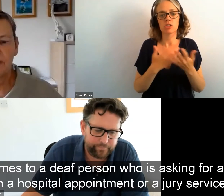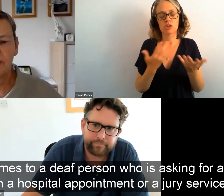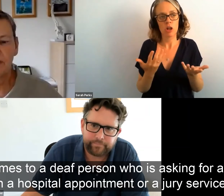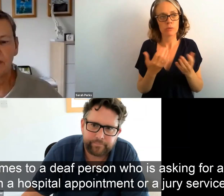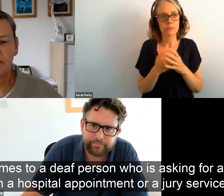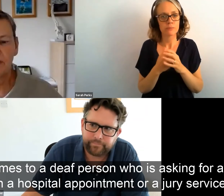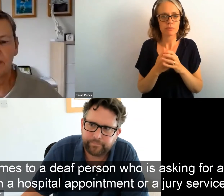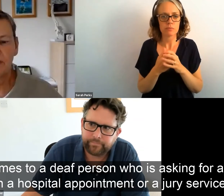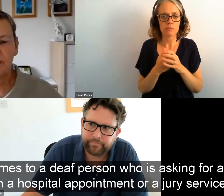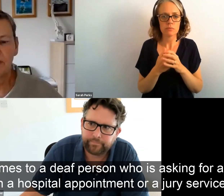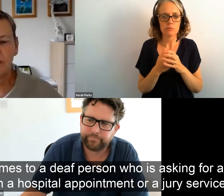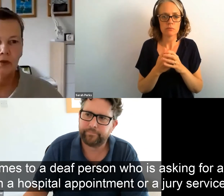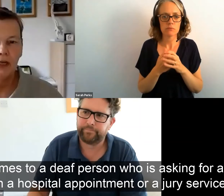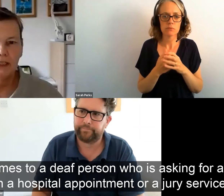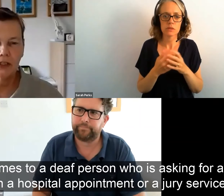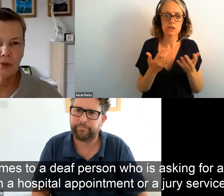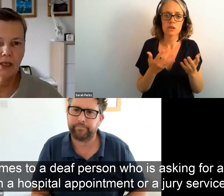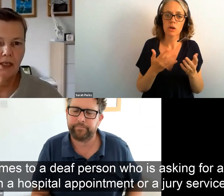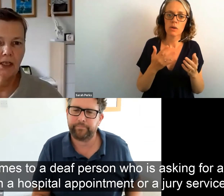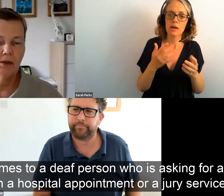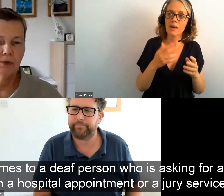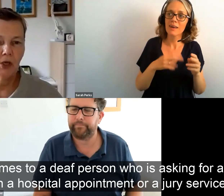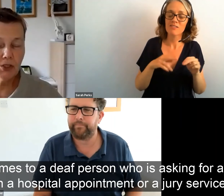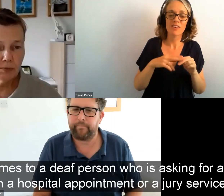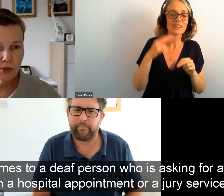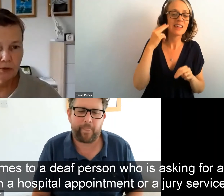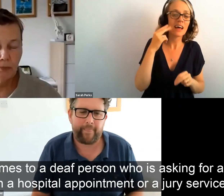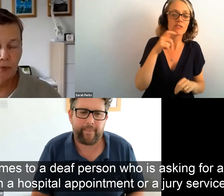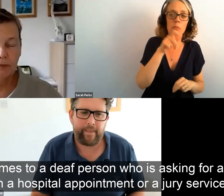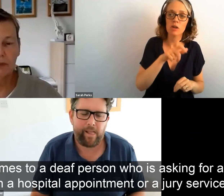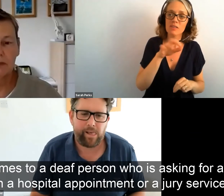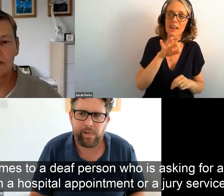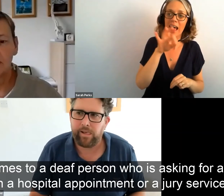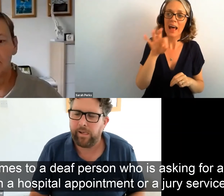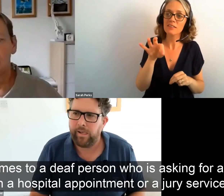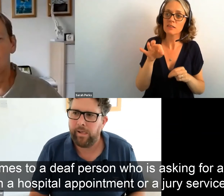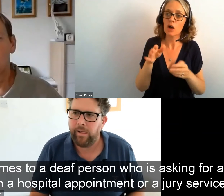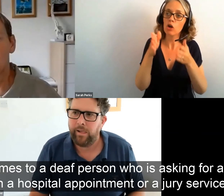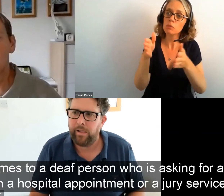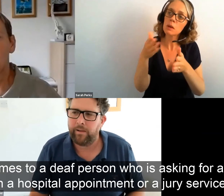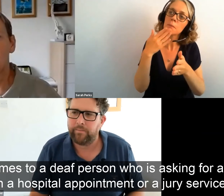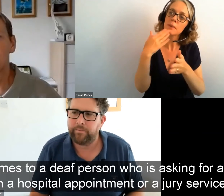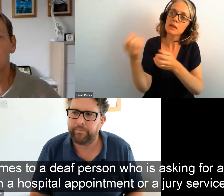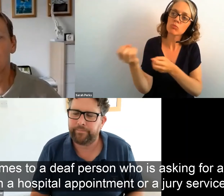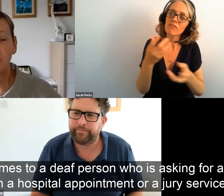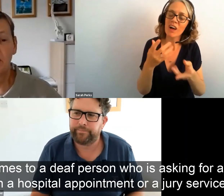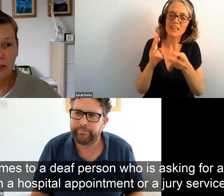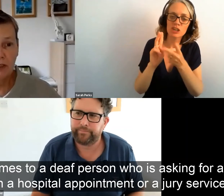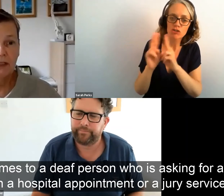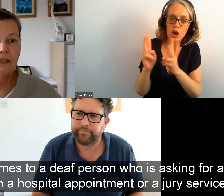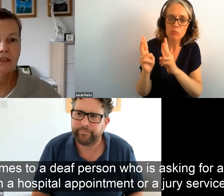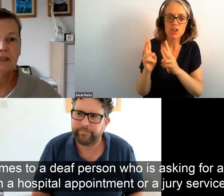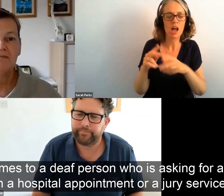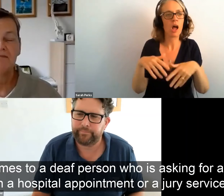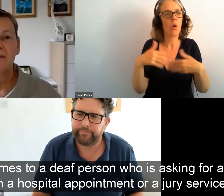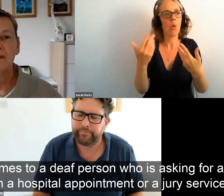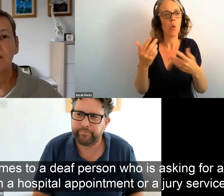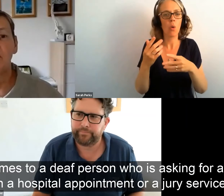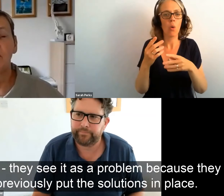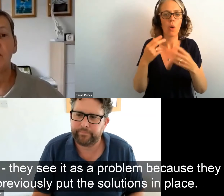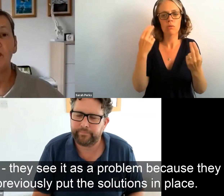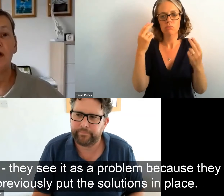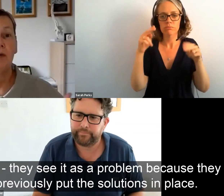person that's asking for an interpreter with a hospital appointment or on a jury